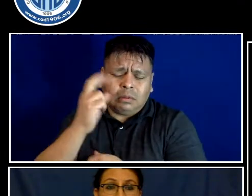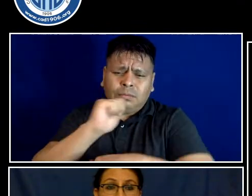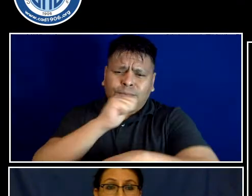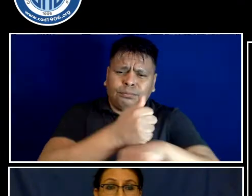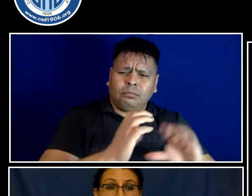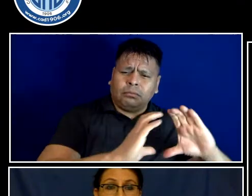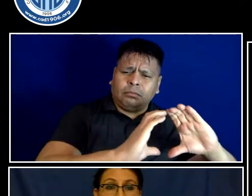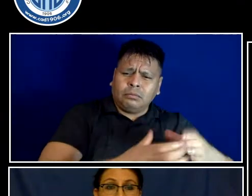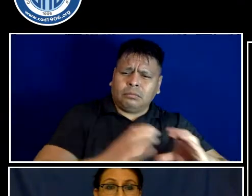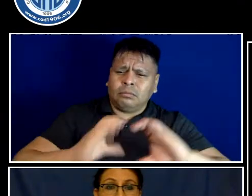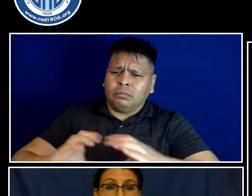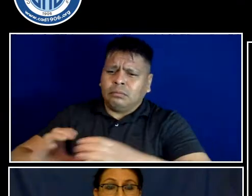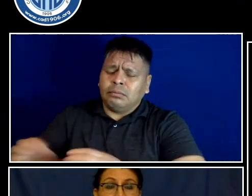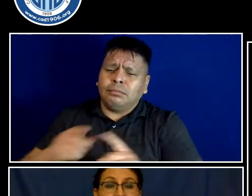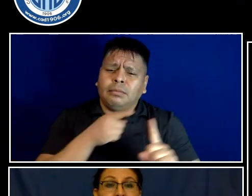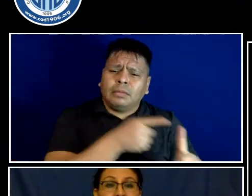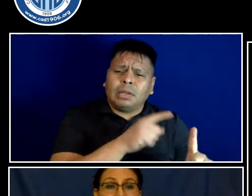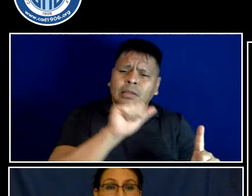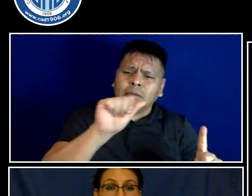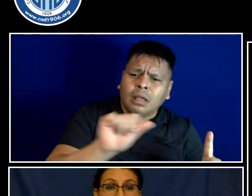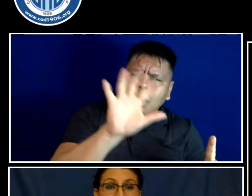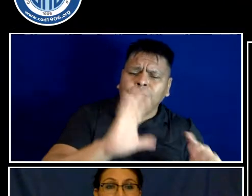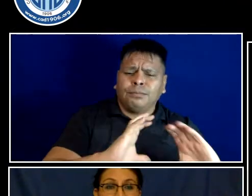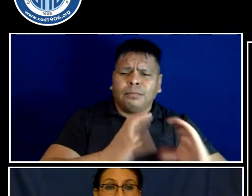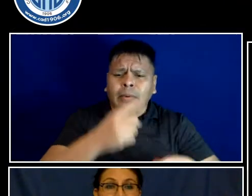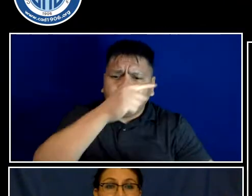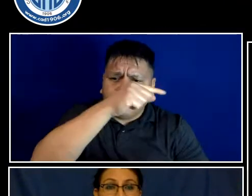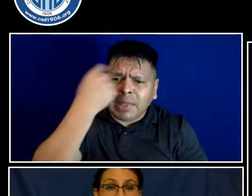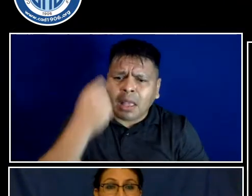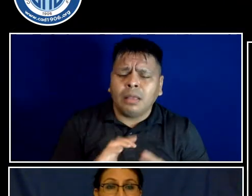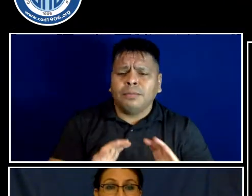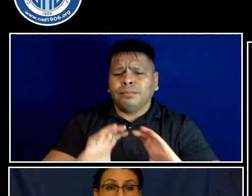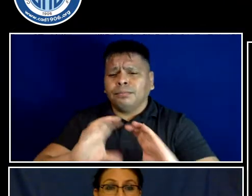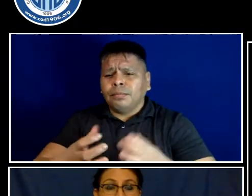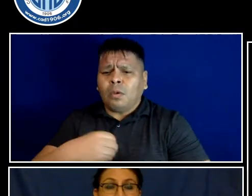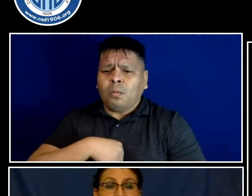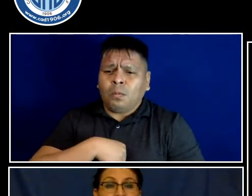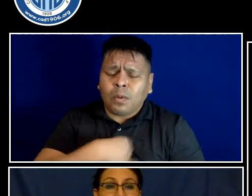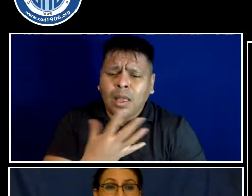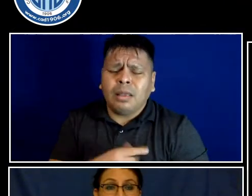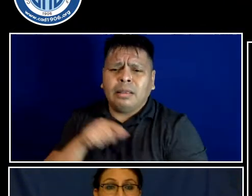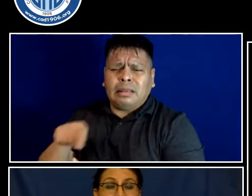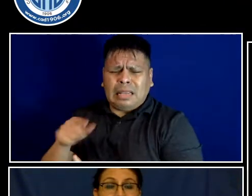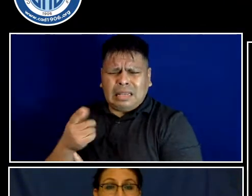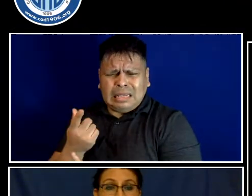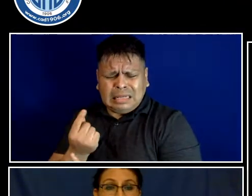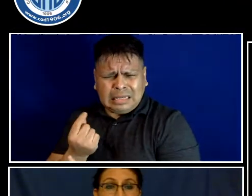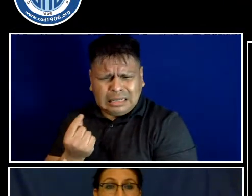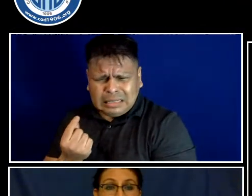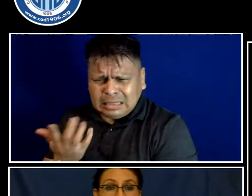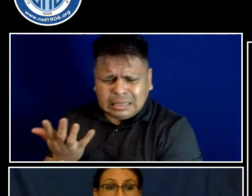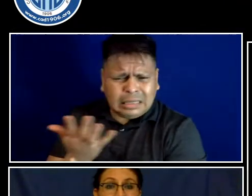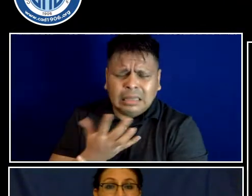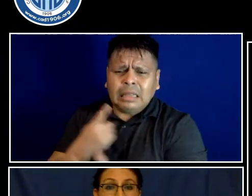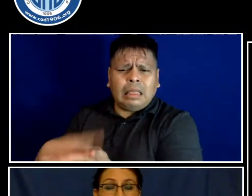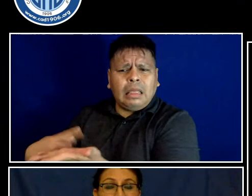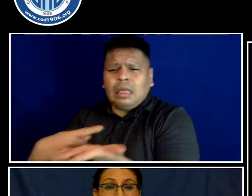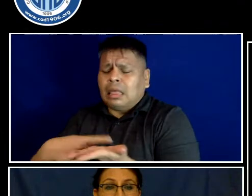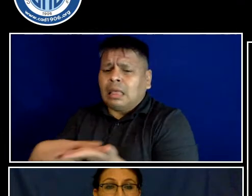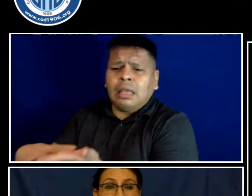there was a discussion in the American government, and for purposes of the